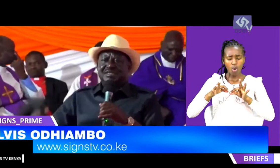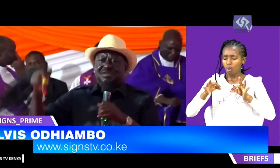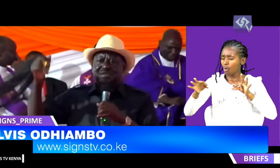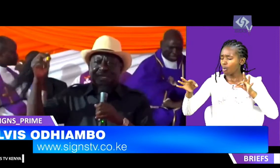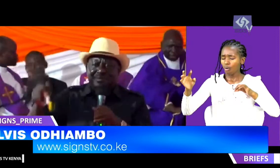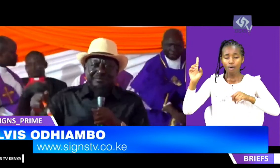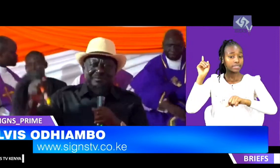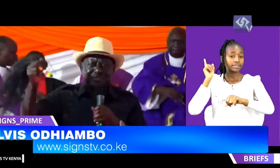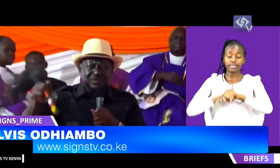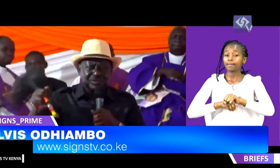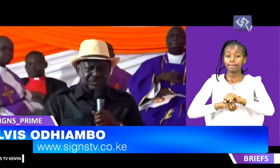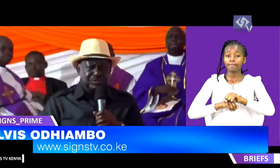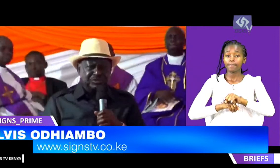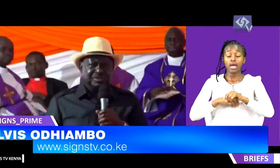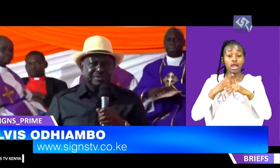to come up with this constitution.